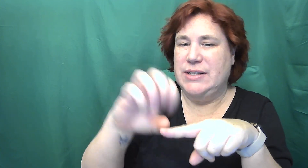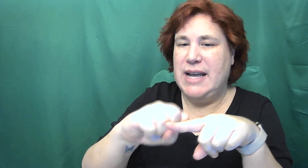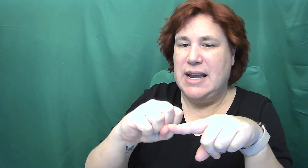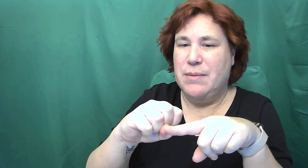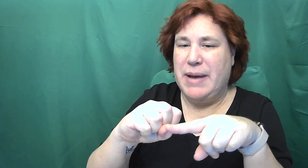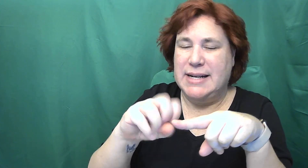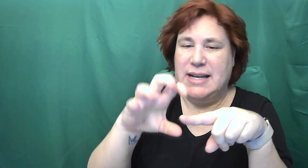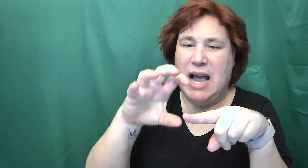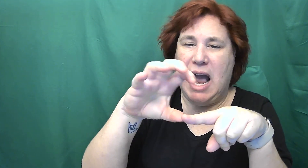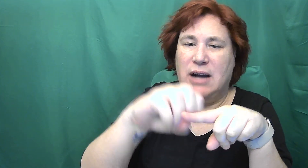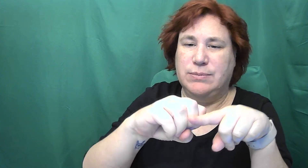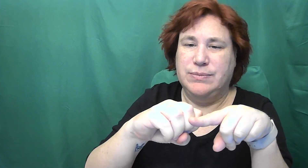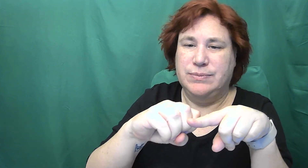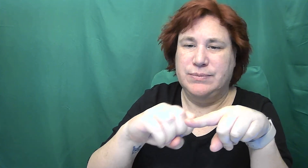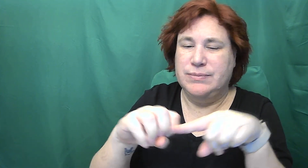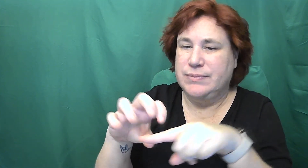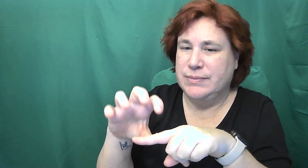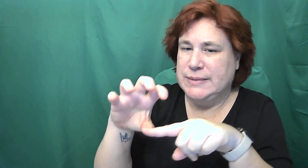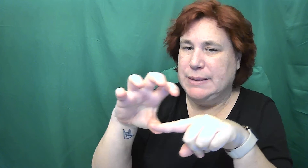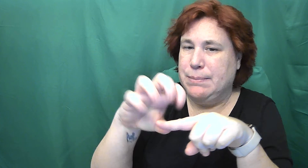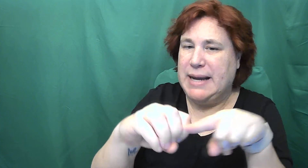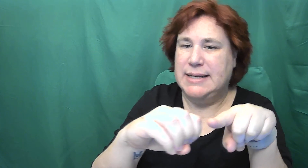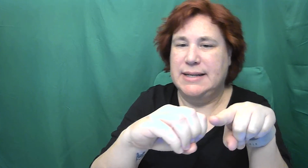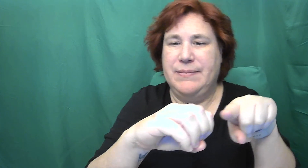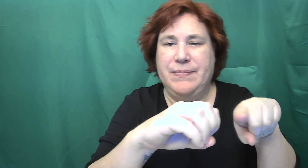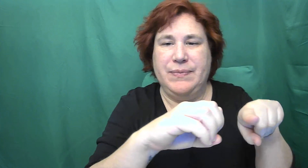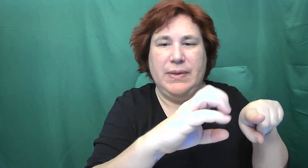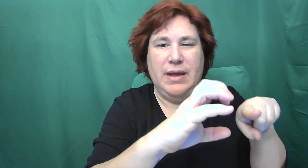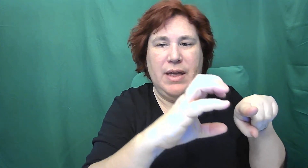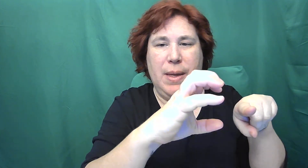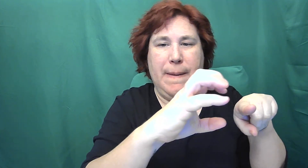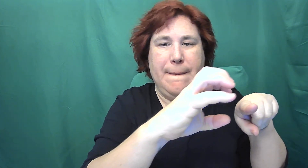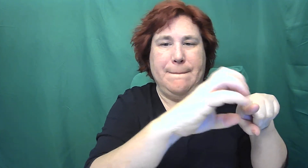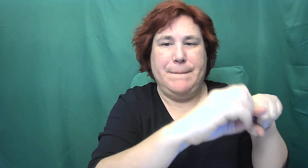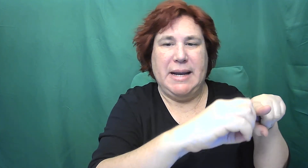taking a bite. Bite. Bite. Bite.